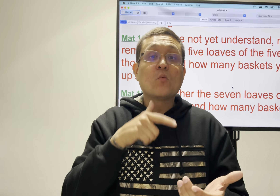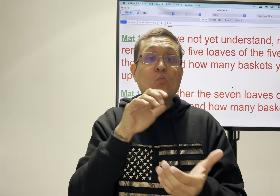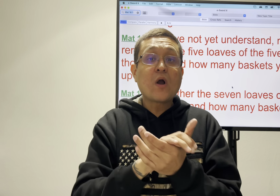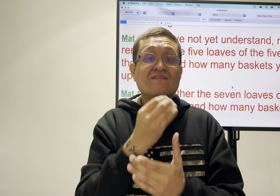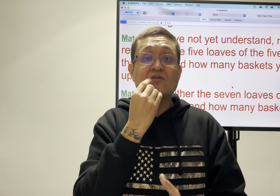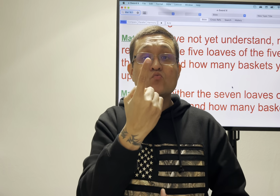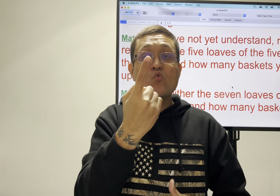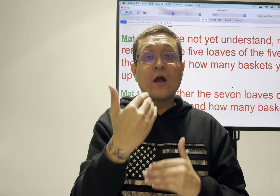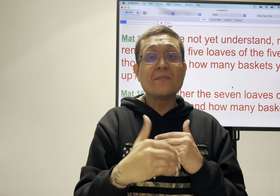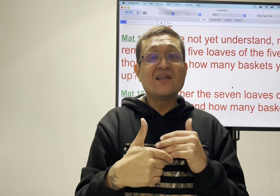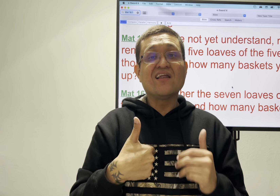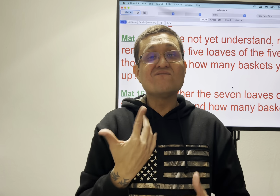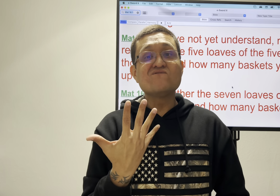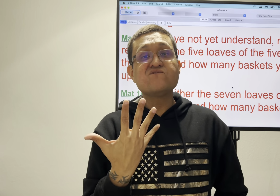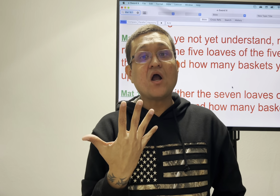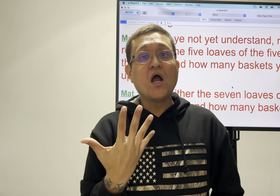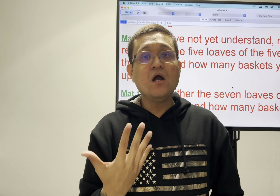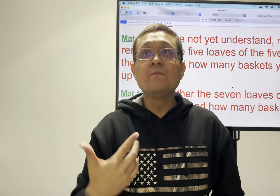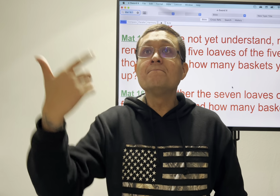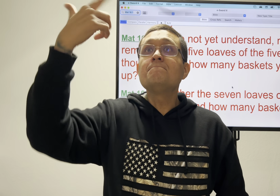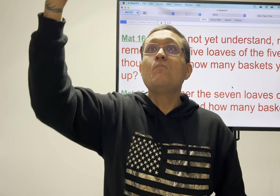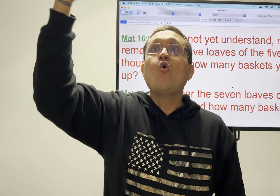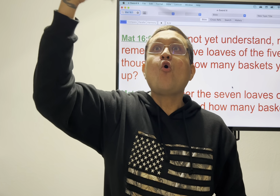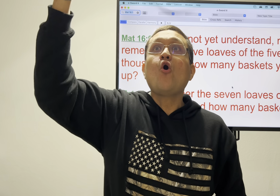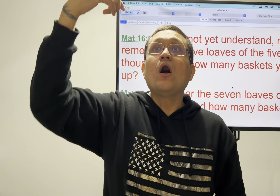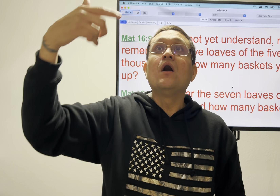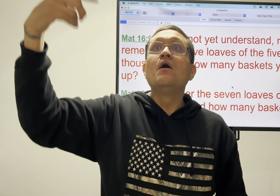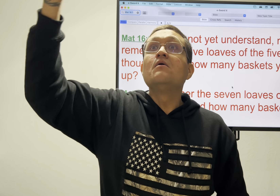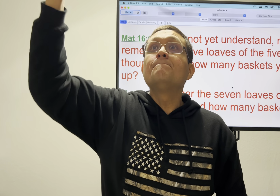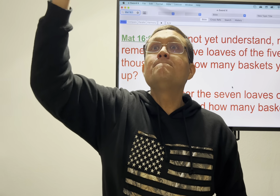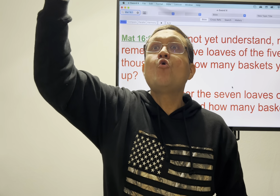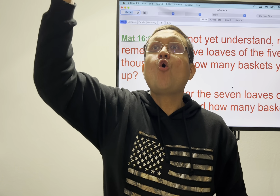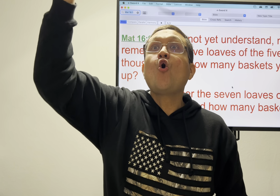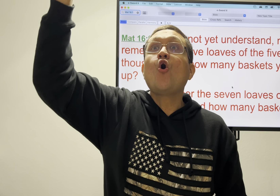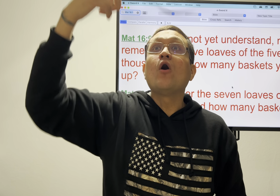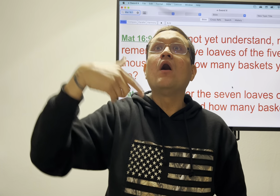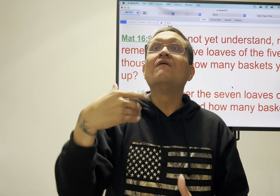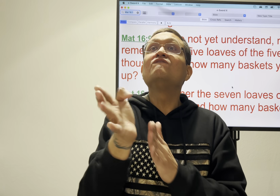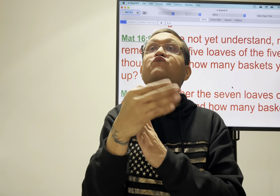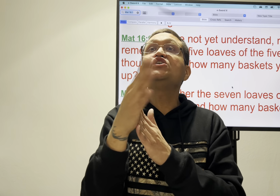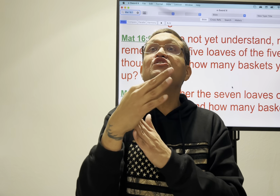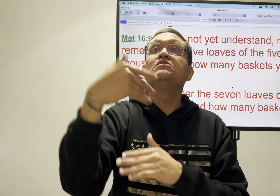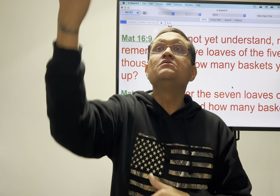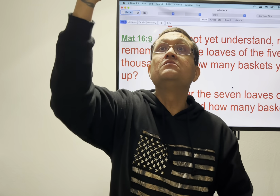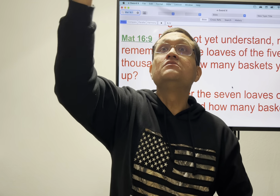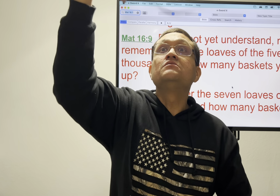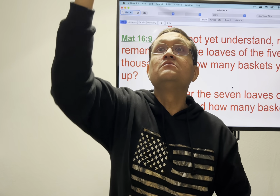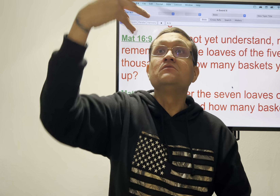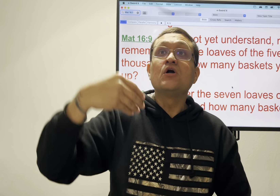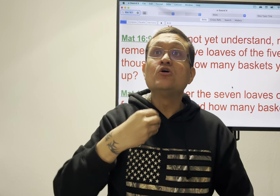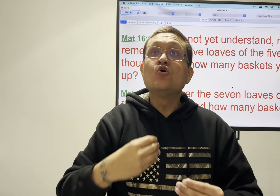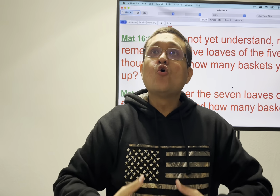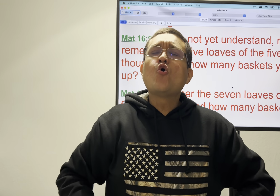You know, people calling out, oh, I would like some more, I would like some more. And they just kept feeding them until they were all full. And maybe they're yelling, more